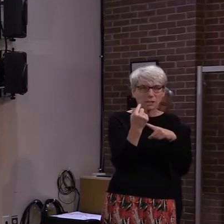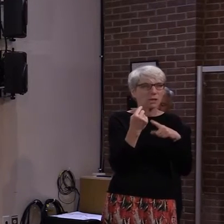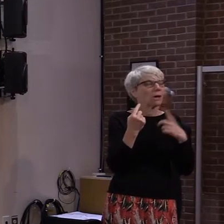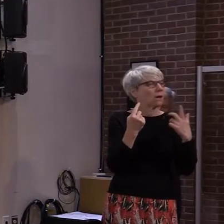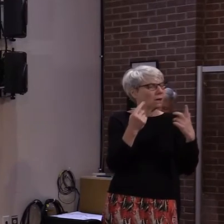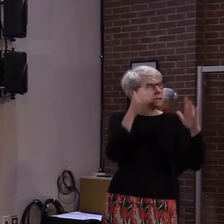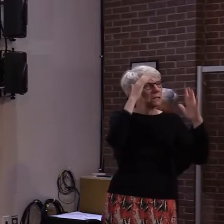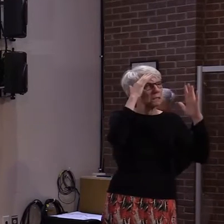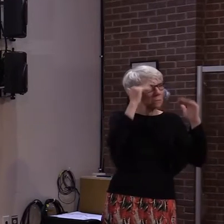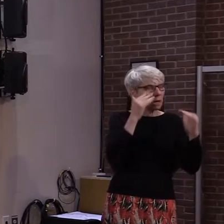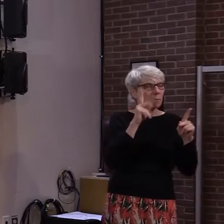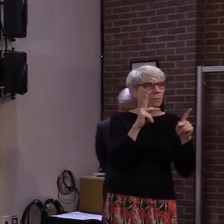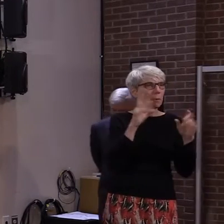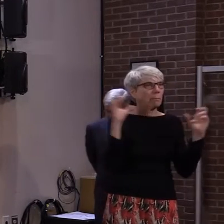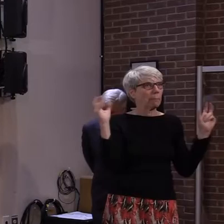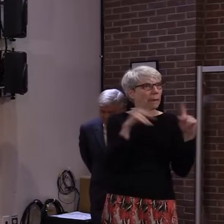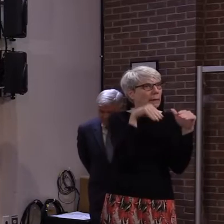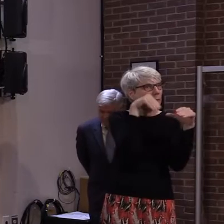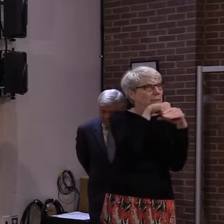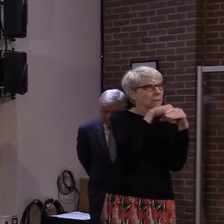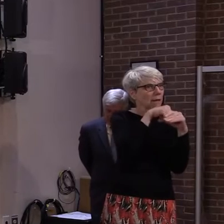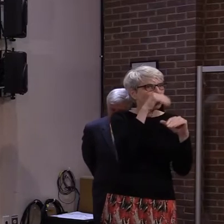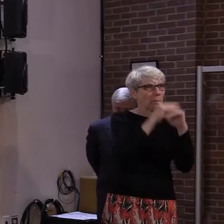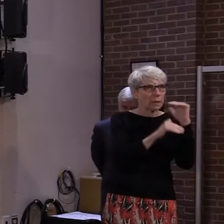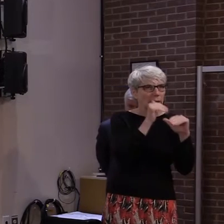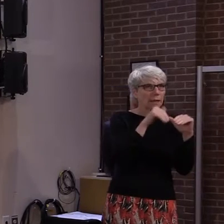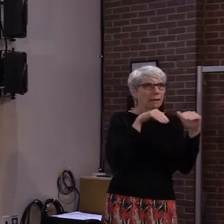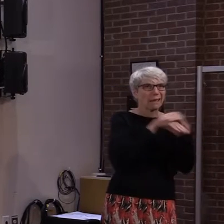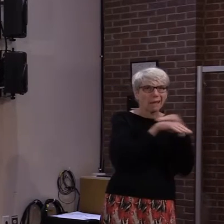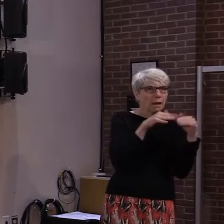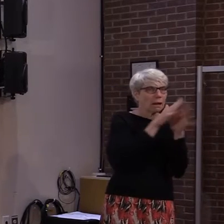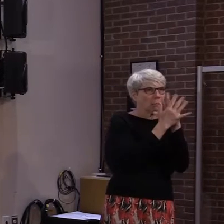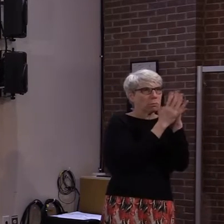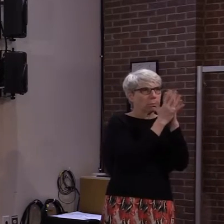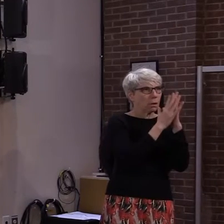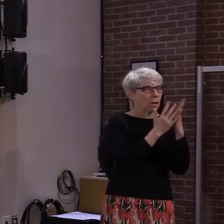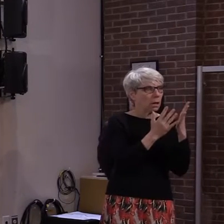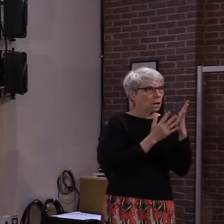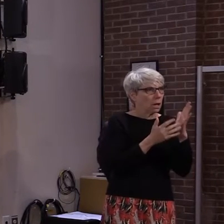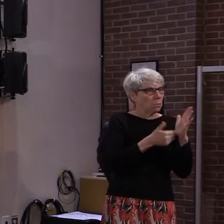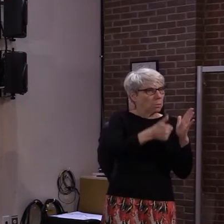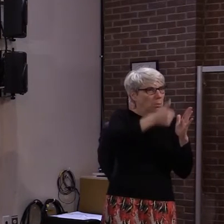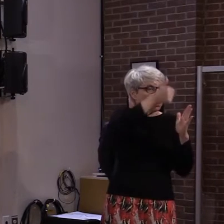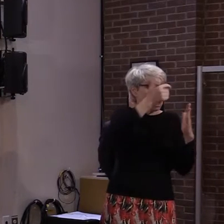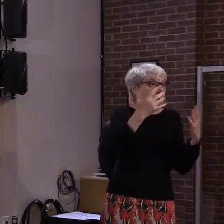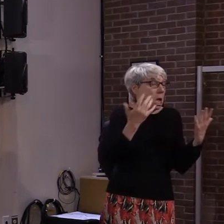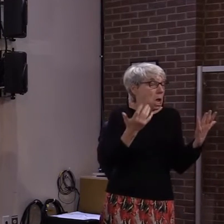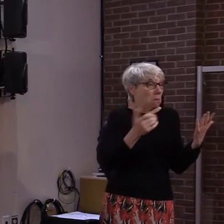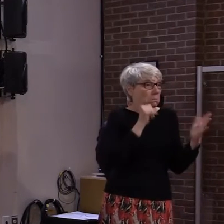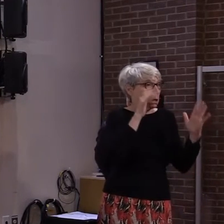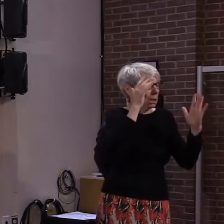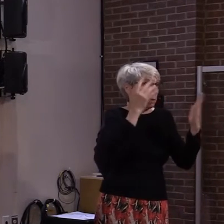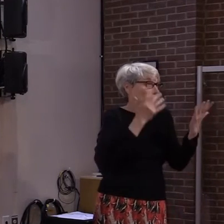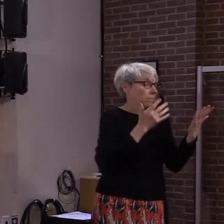throughout the summer, that's when I was expecting that we'd see an increase. I wasn't expecting it right now. I